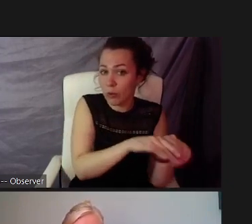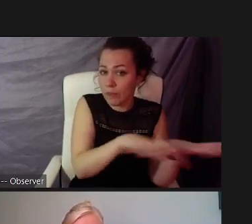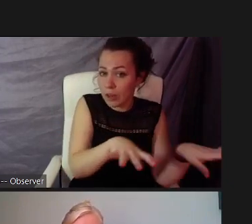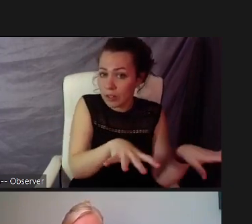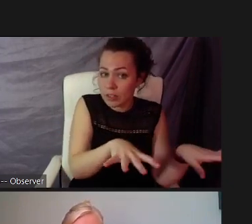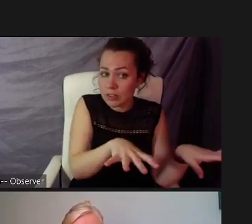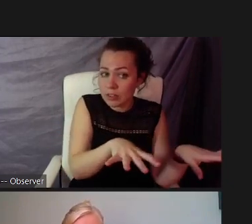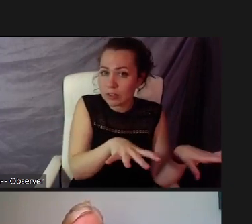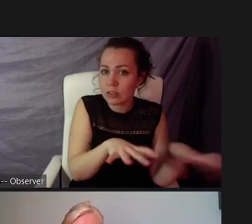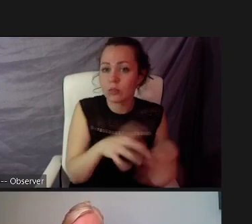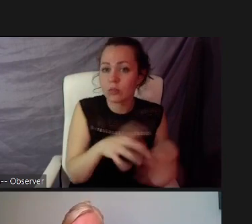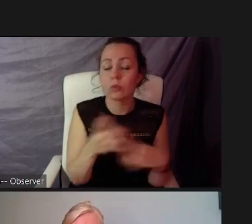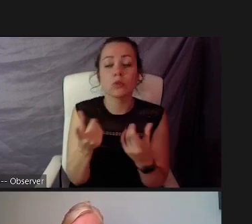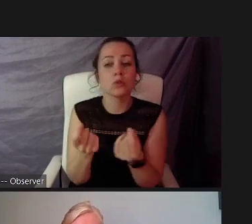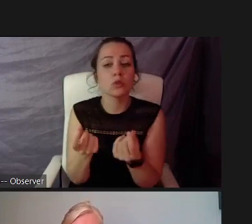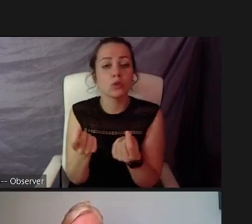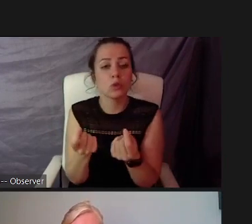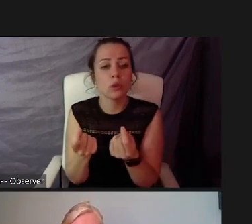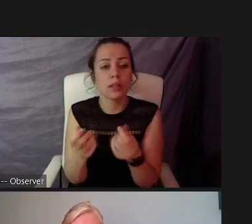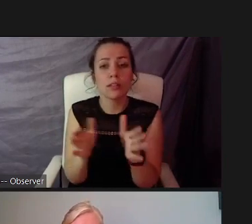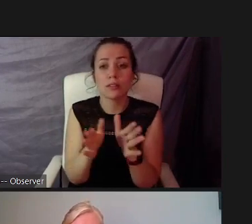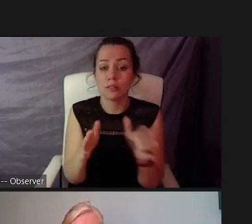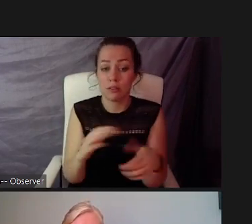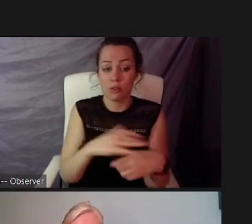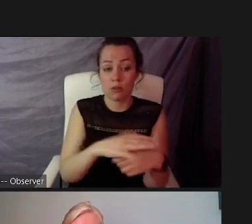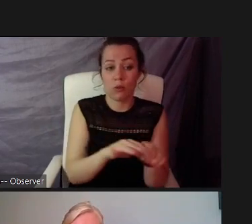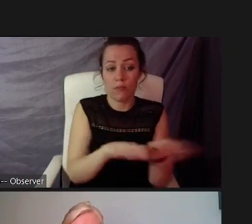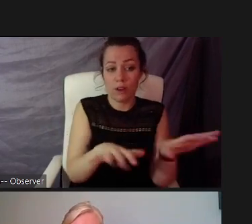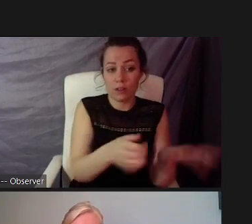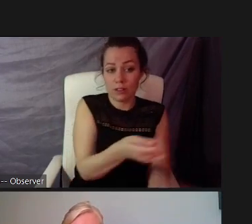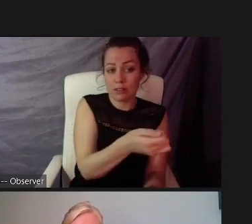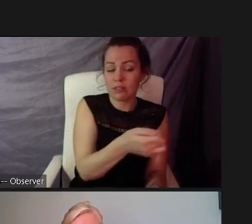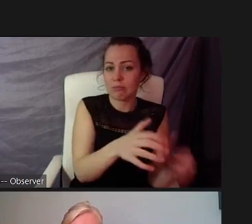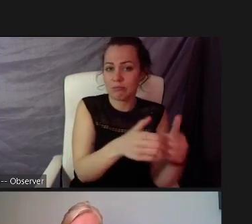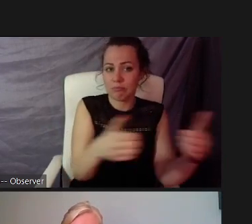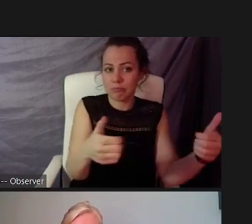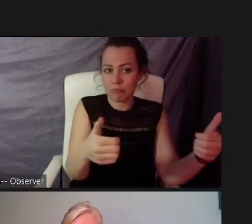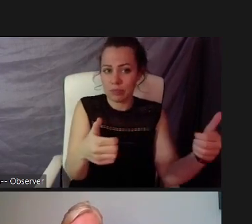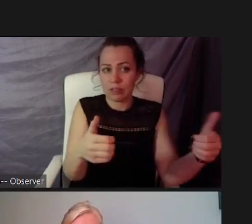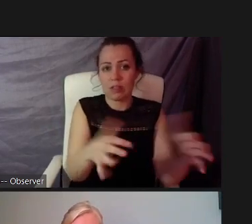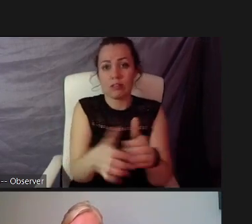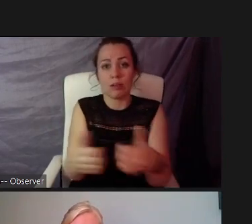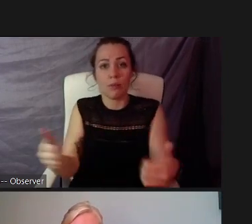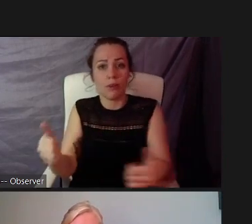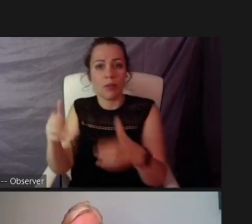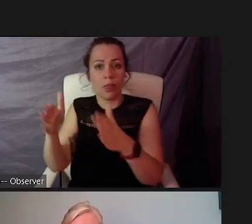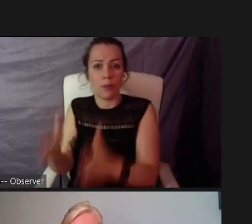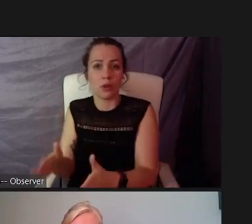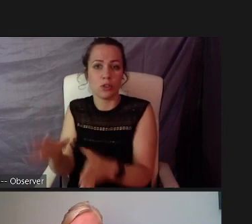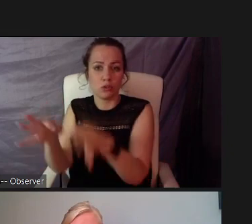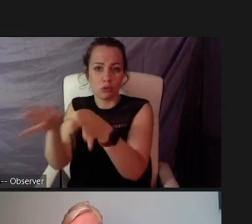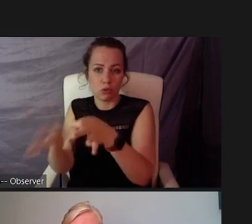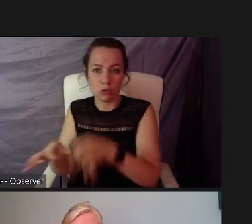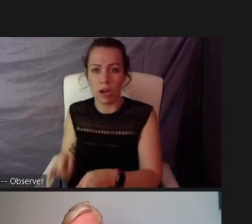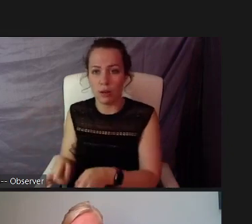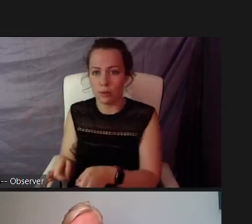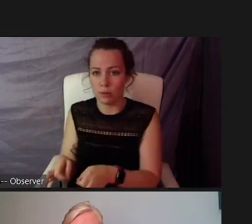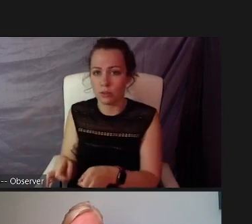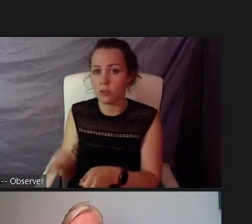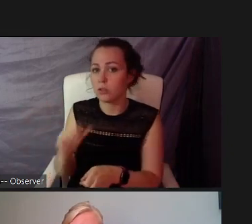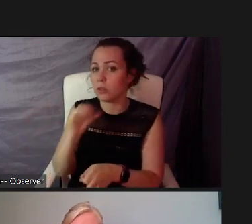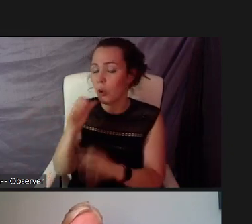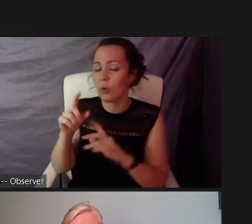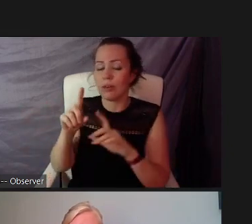called separating COVID-19 from the person that you're describing, rather than giving them